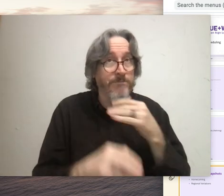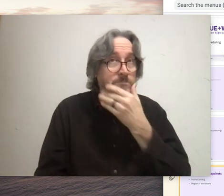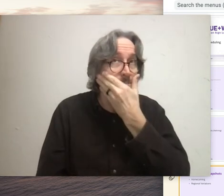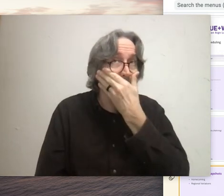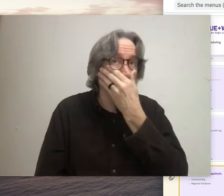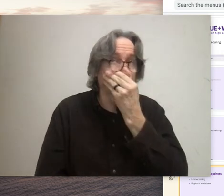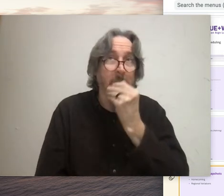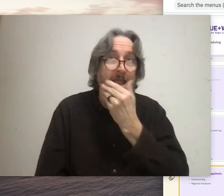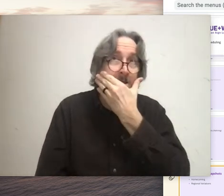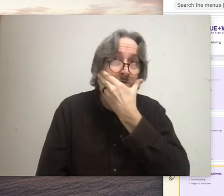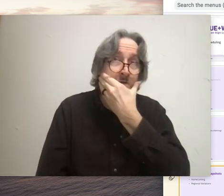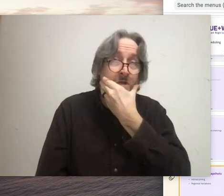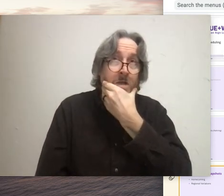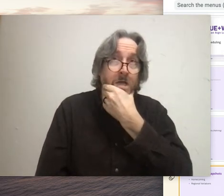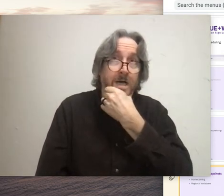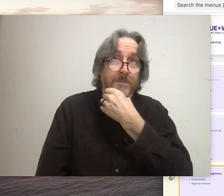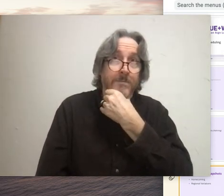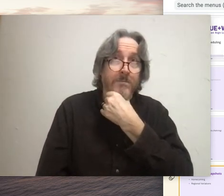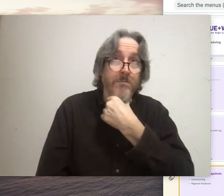back. And